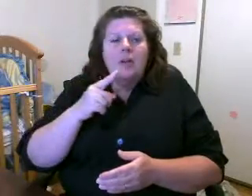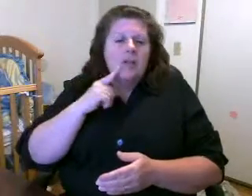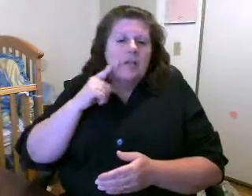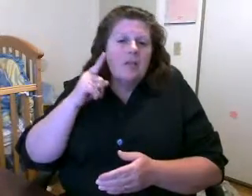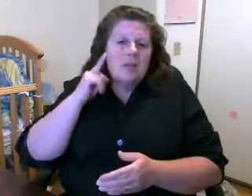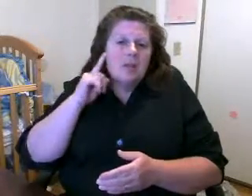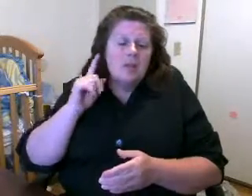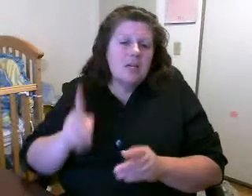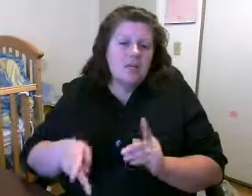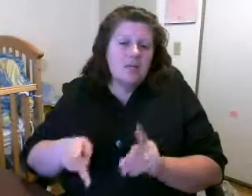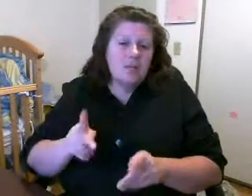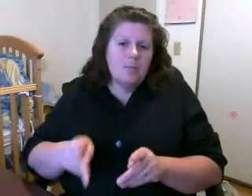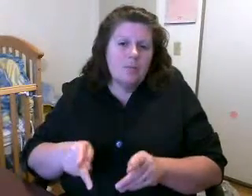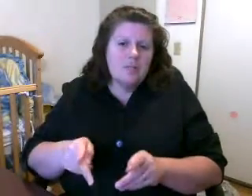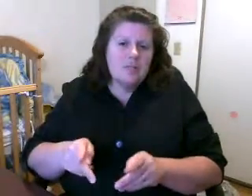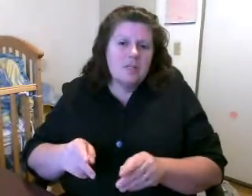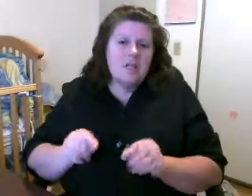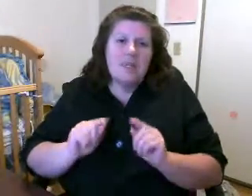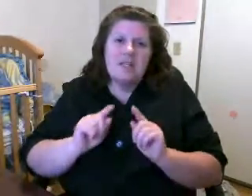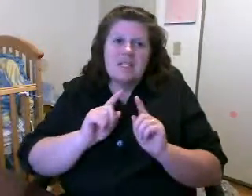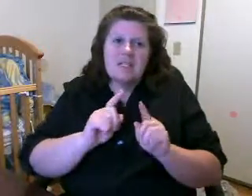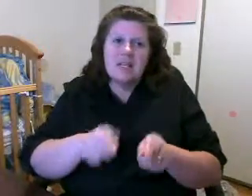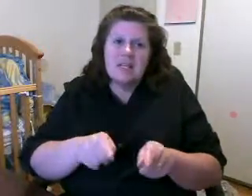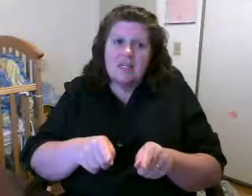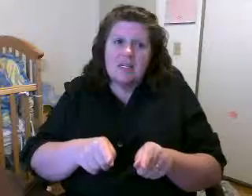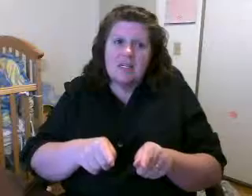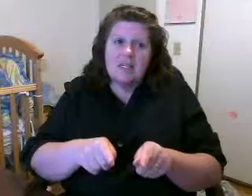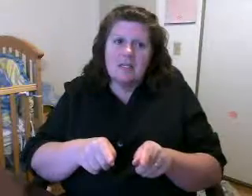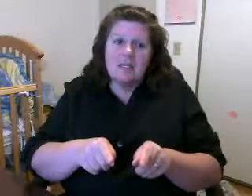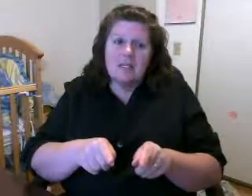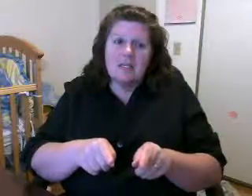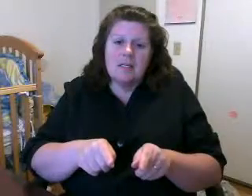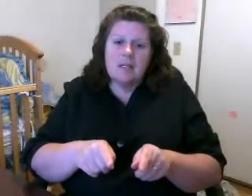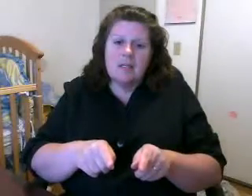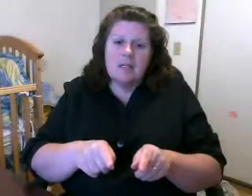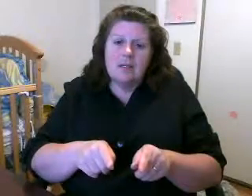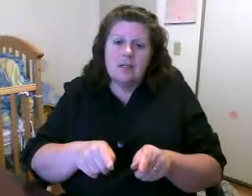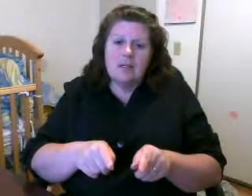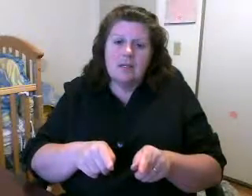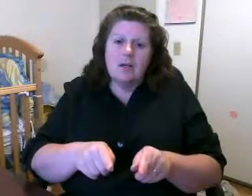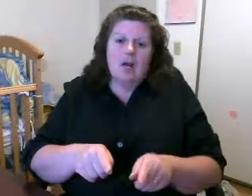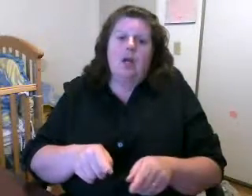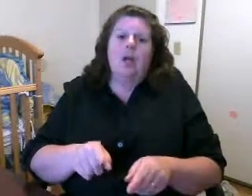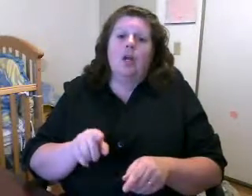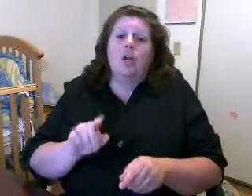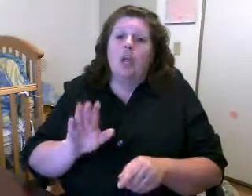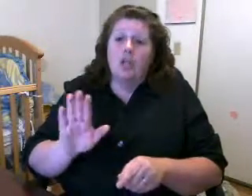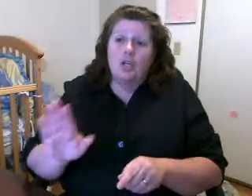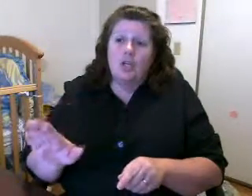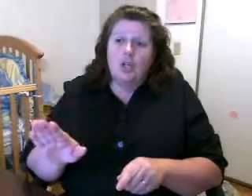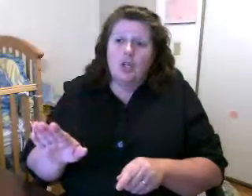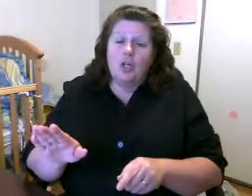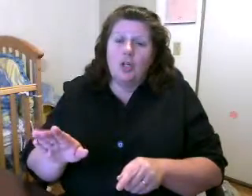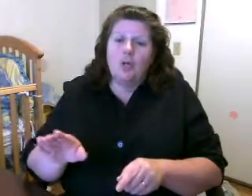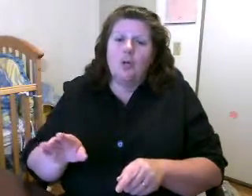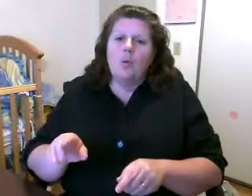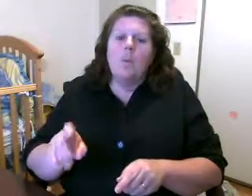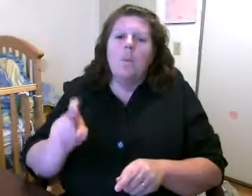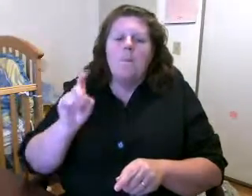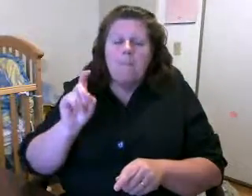offensive, they certainly can deliver that message that way, and so will you as the interpreter. You must deliver the intent with which